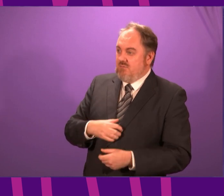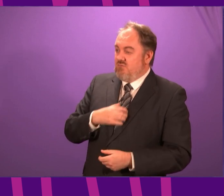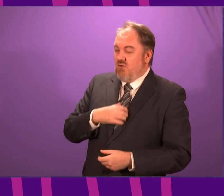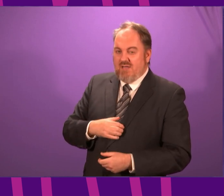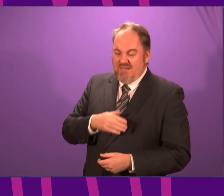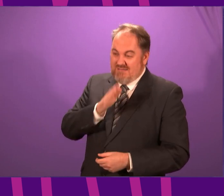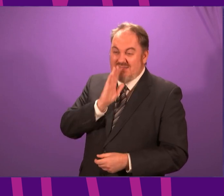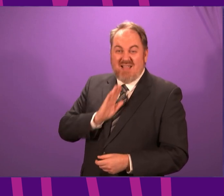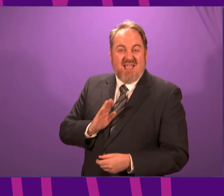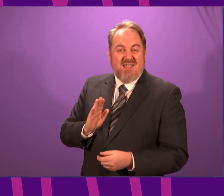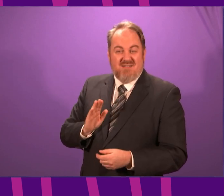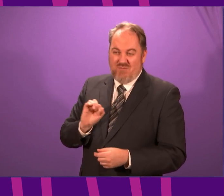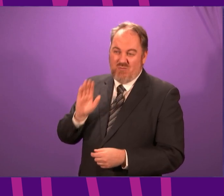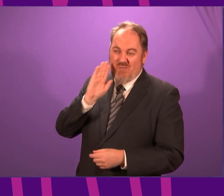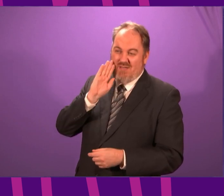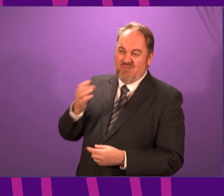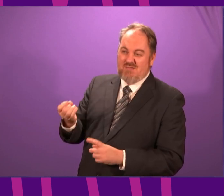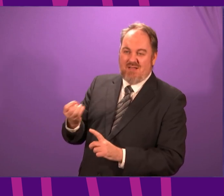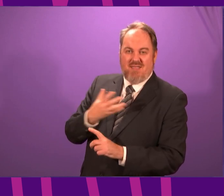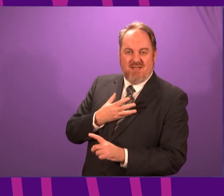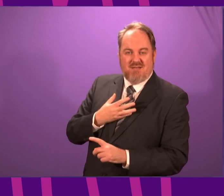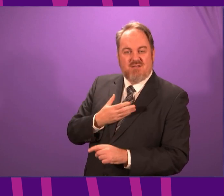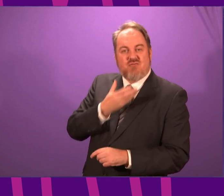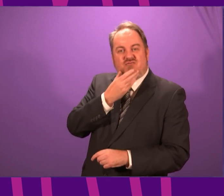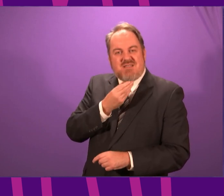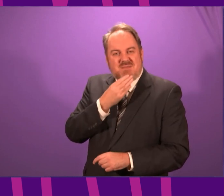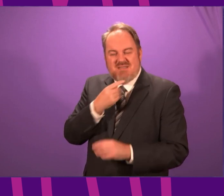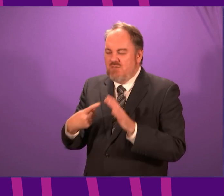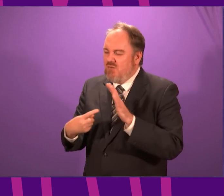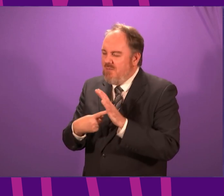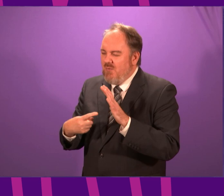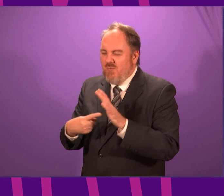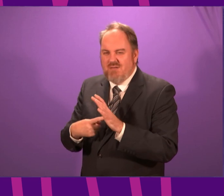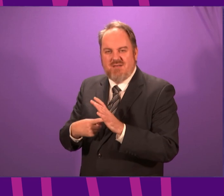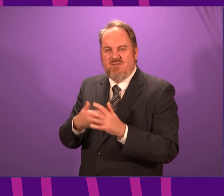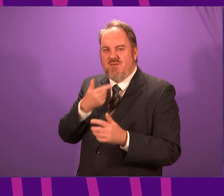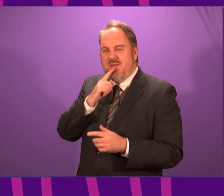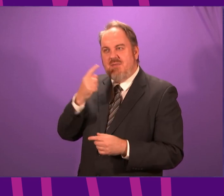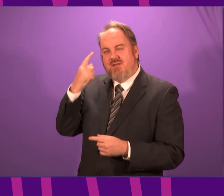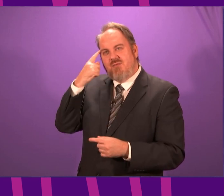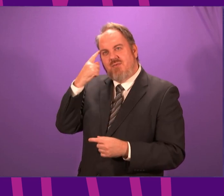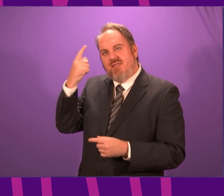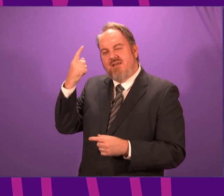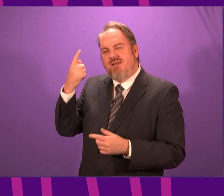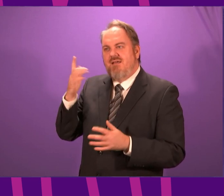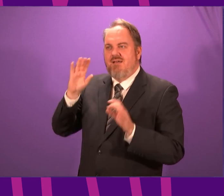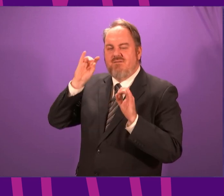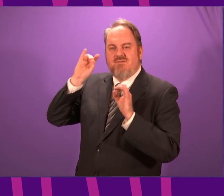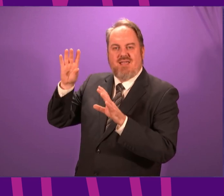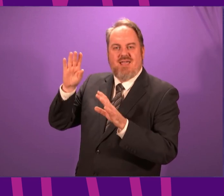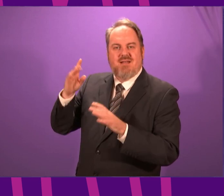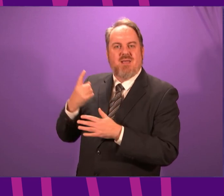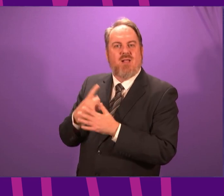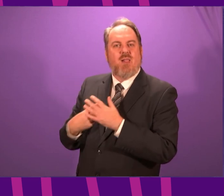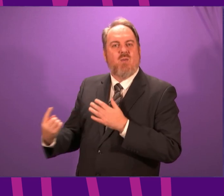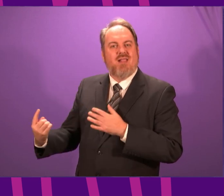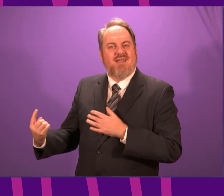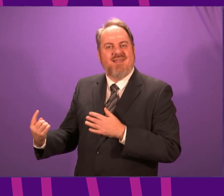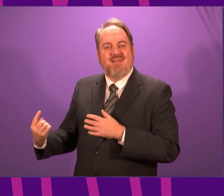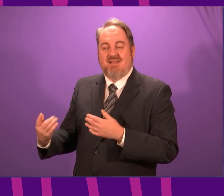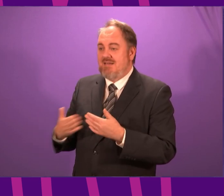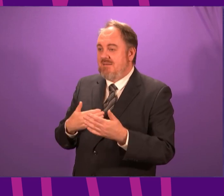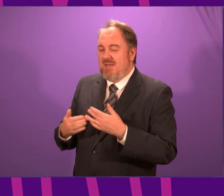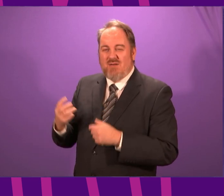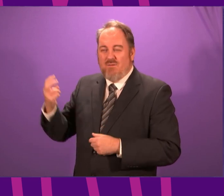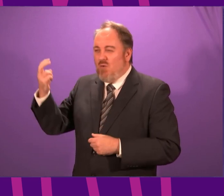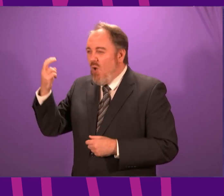that? Because Christmas offers an opportunity for so many to escape chronic loneliness. And that is true whether you're a pensioner